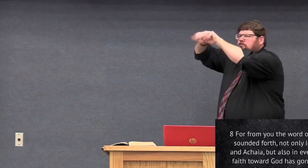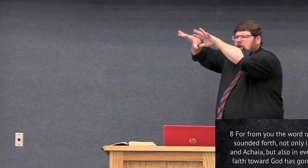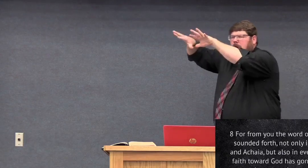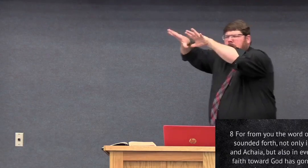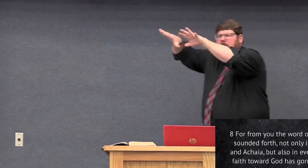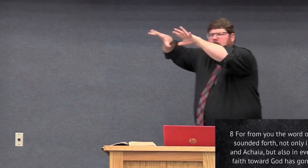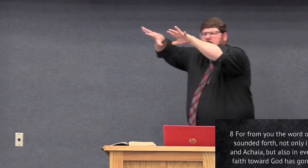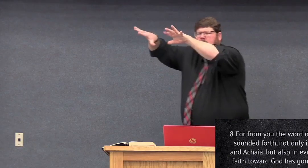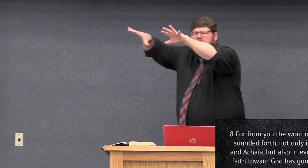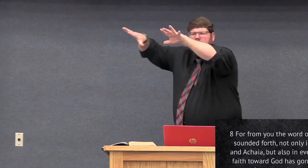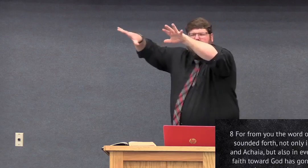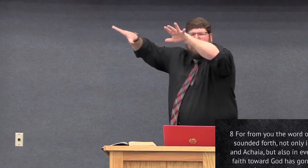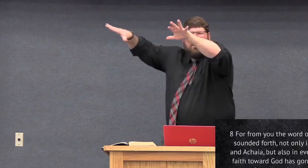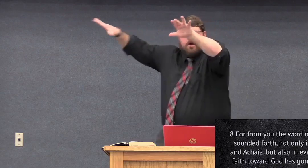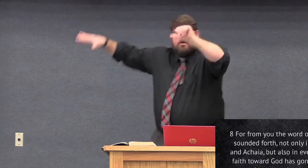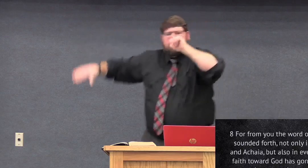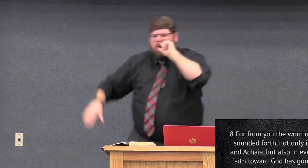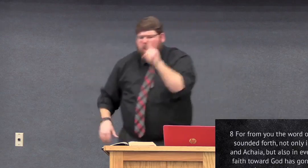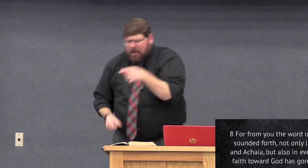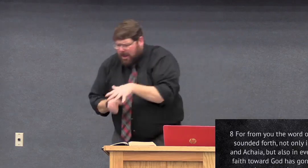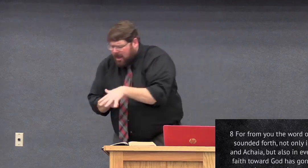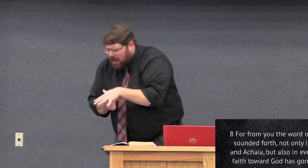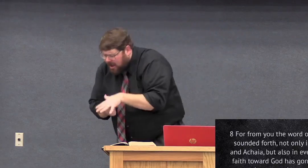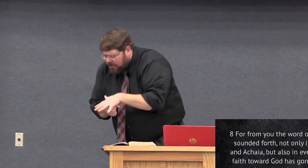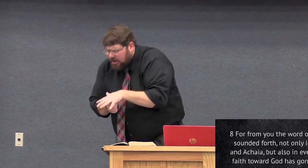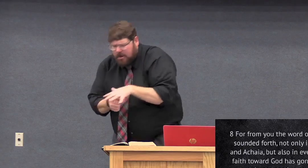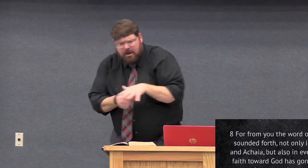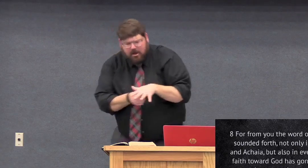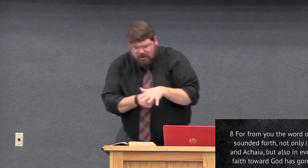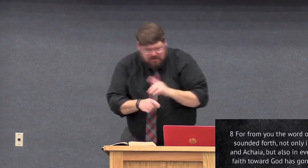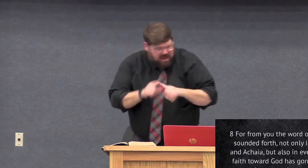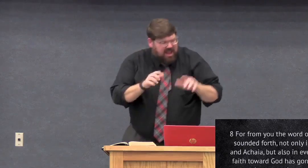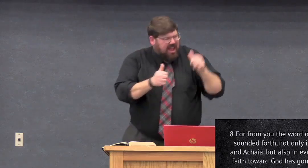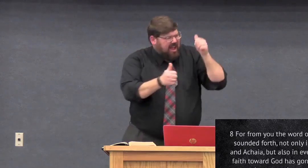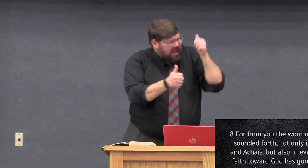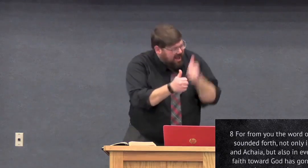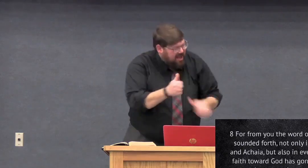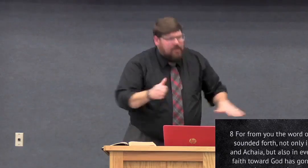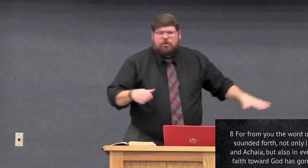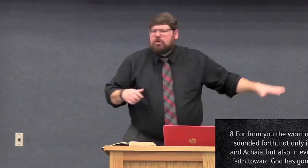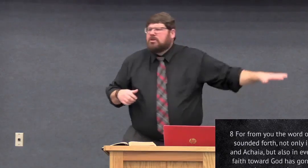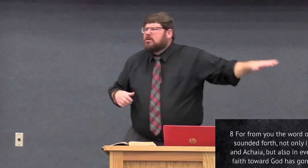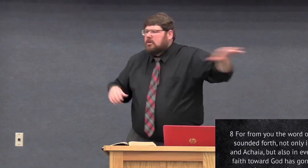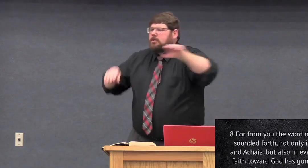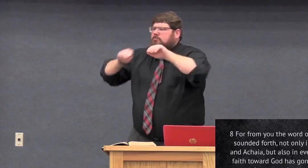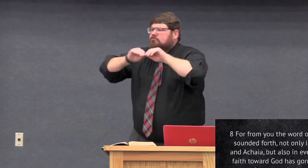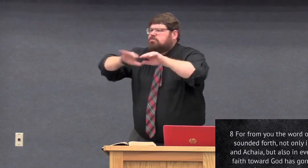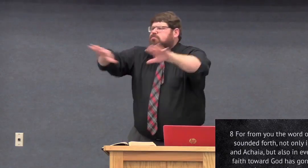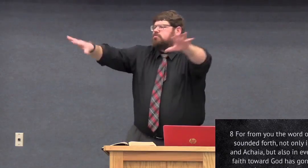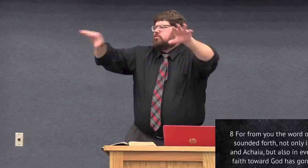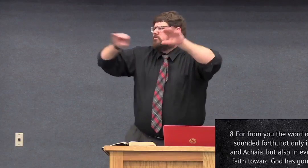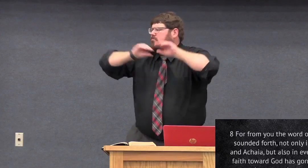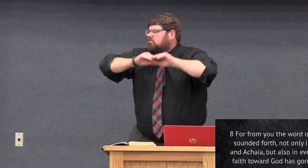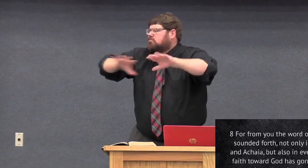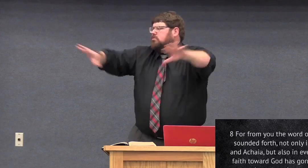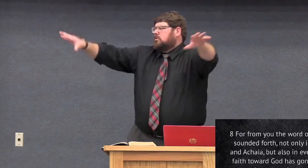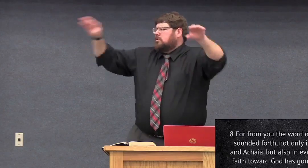forth. So imagine that like a trumpet. It has gone out, not only within your area, but everywhere.